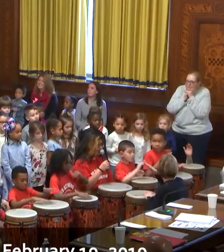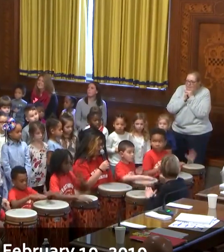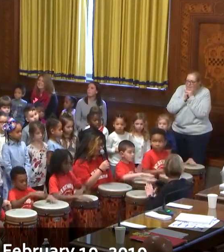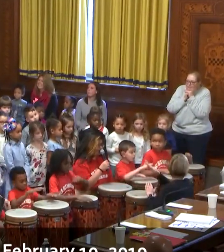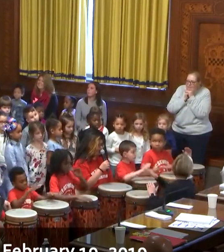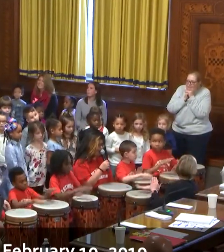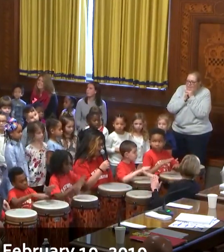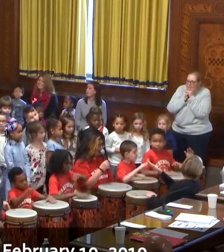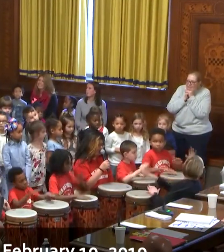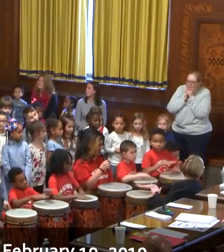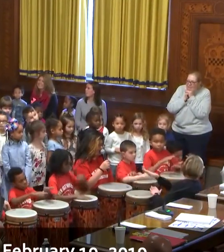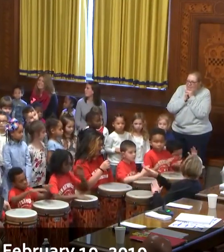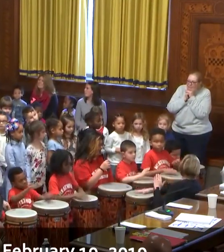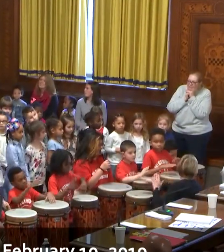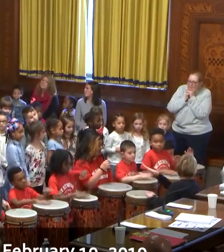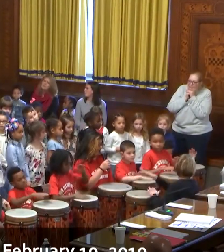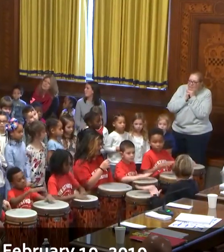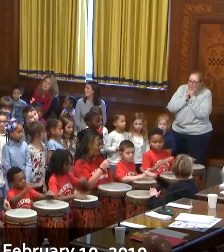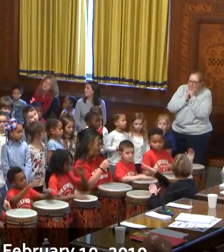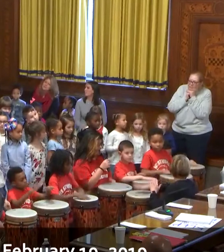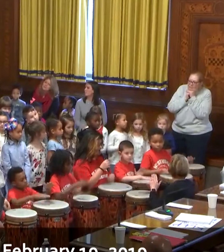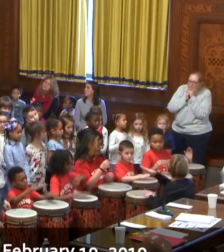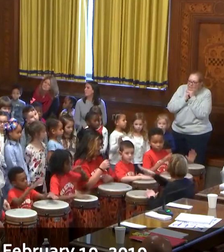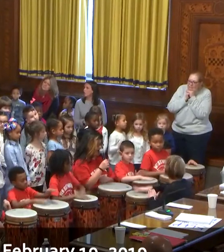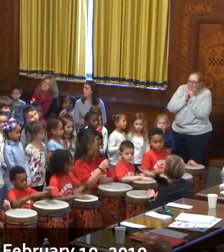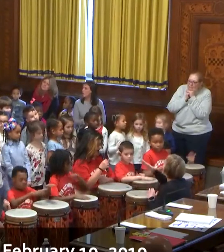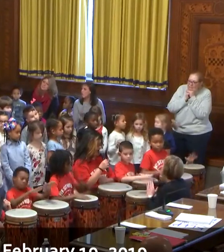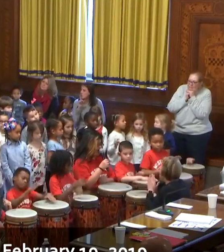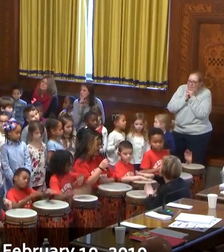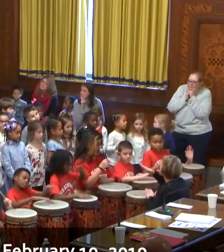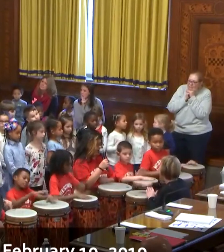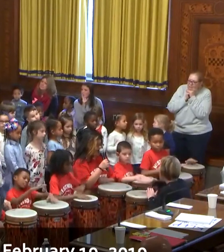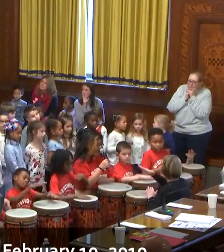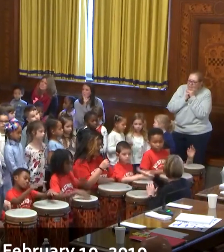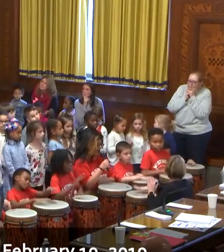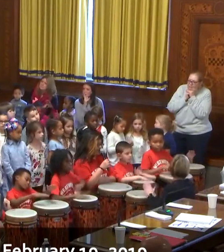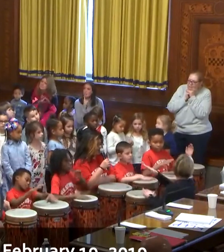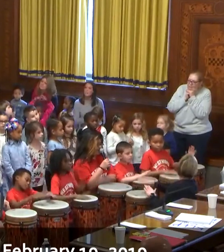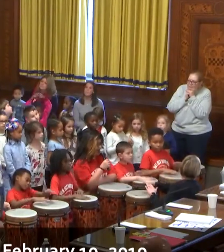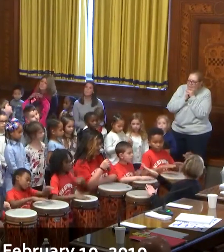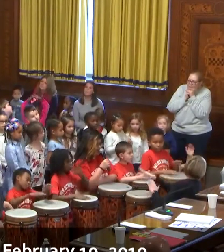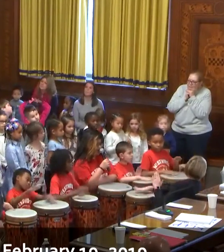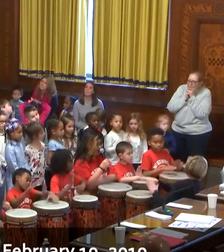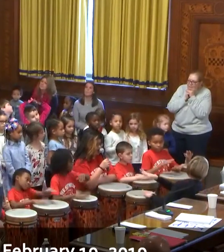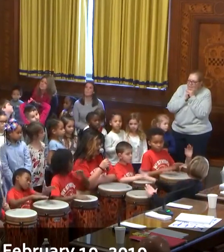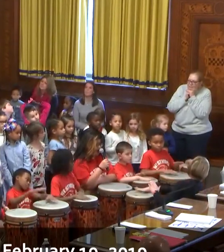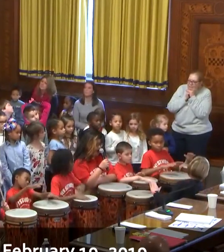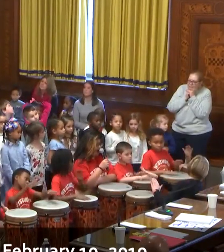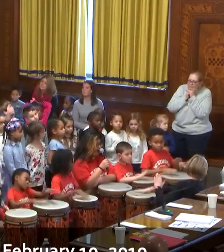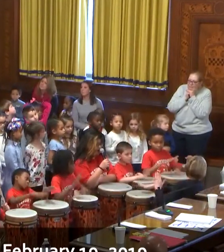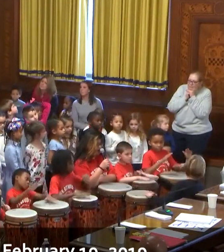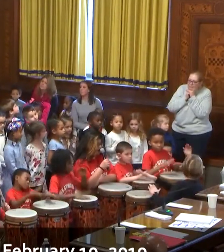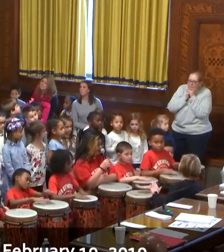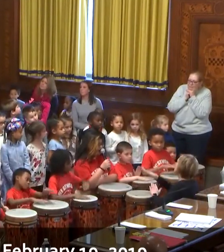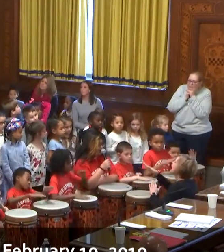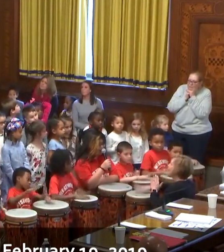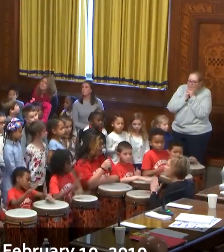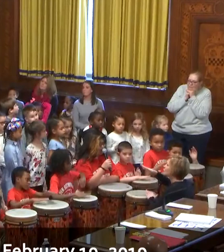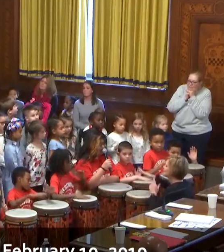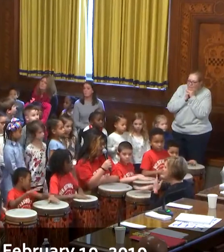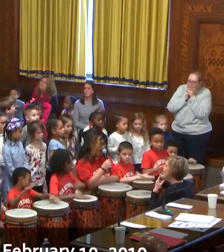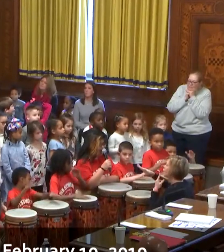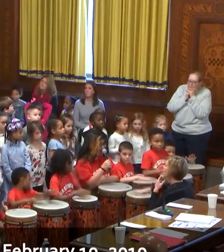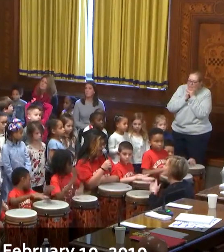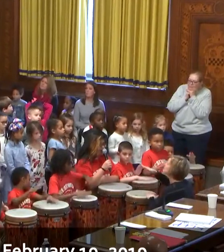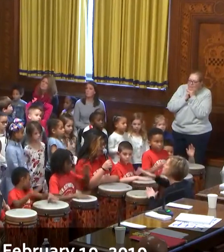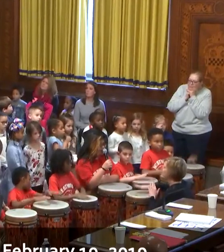you better take time in life, cause you got far ways to go. I was passing by, my brother called to me, and